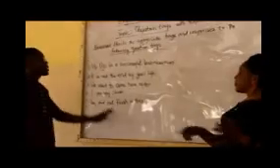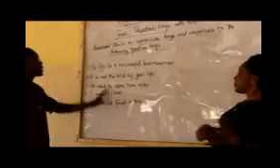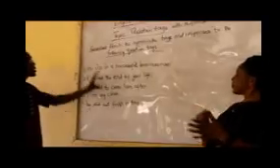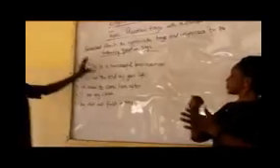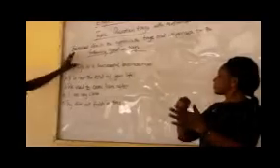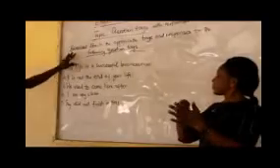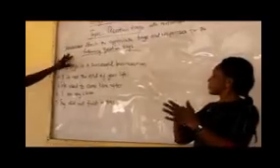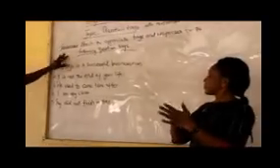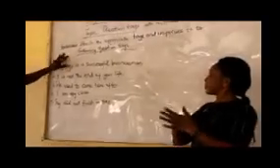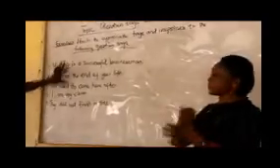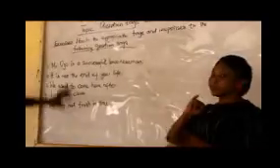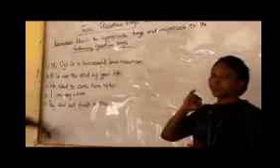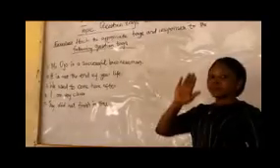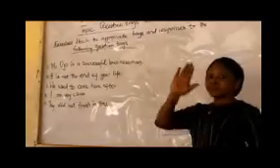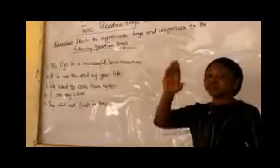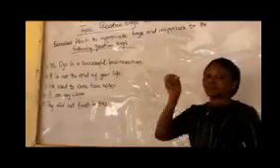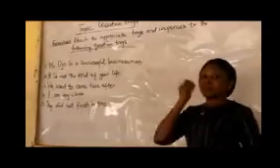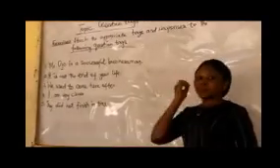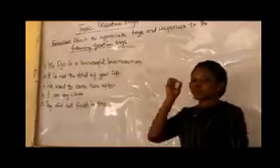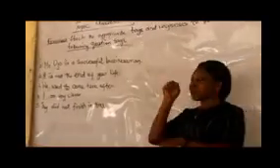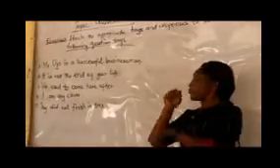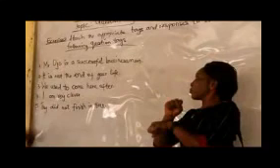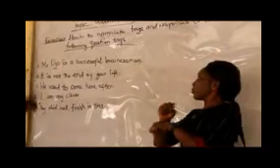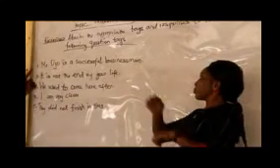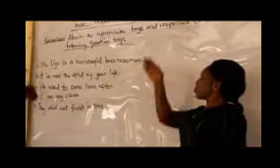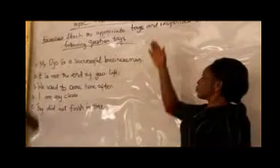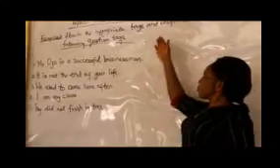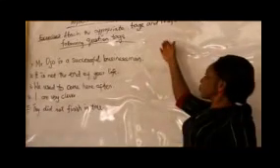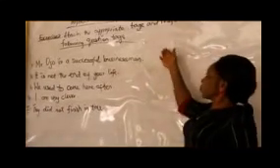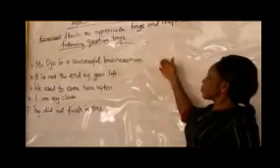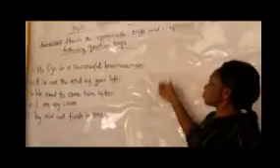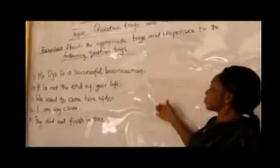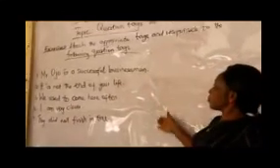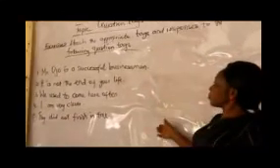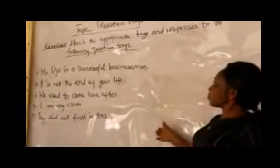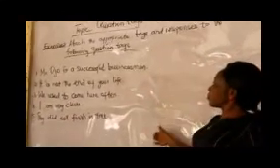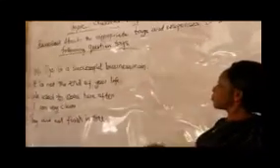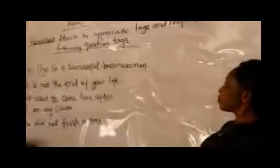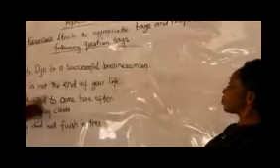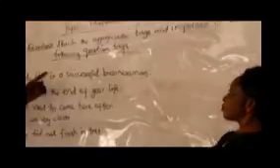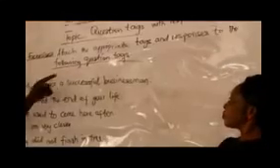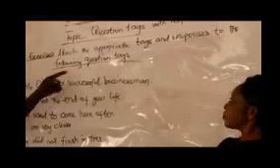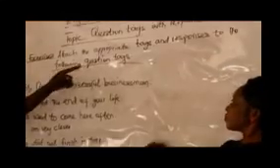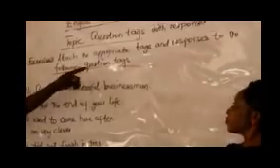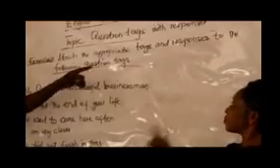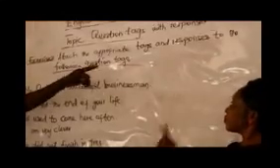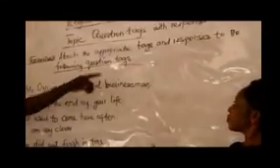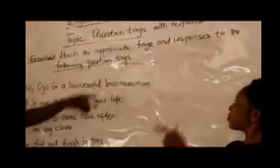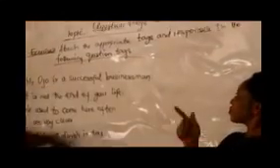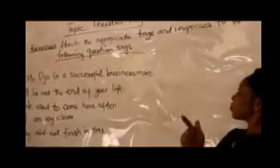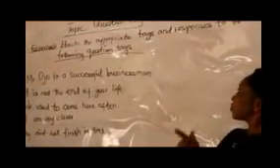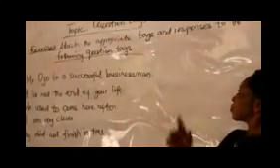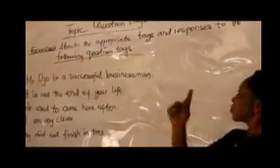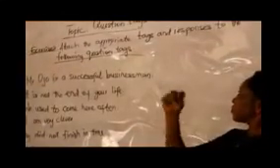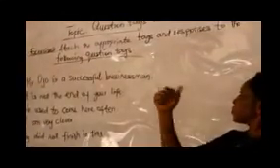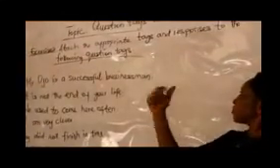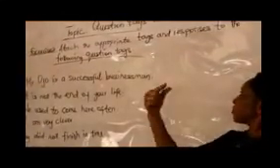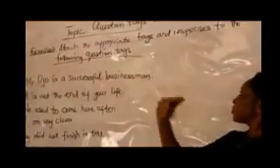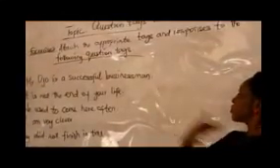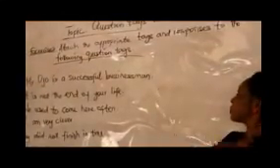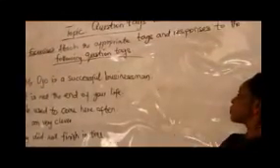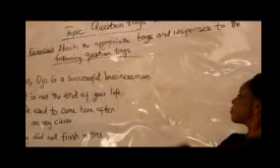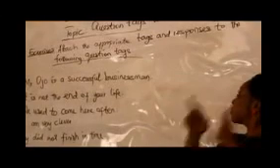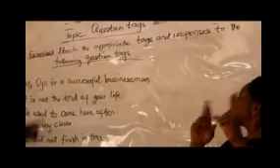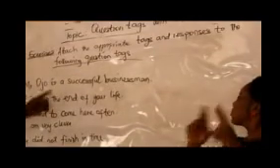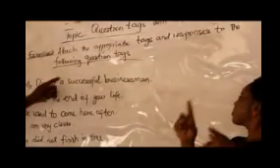Please look at the exercises and look at the instructions. It says attach the appropriate tags and